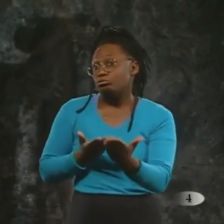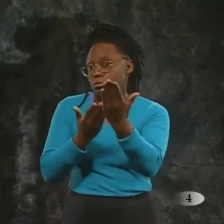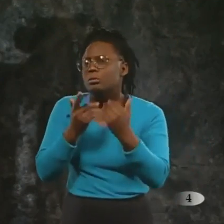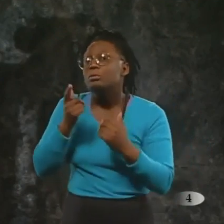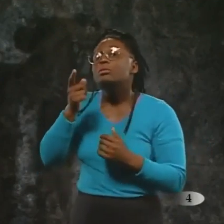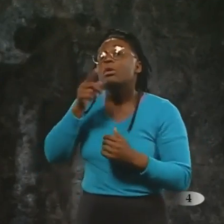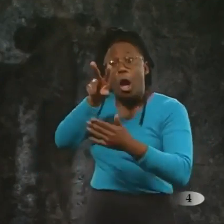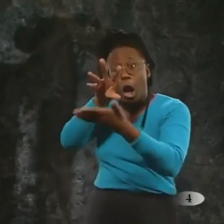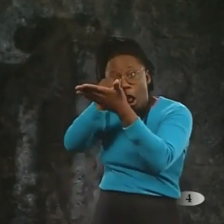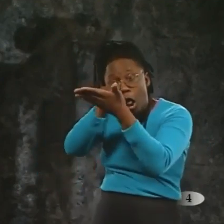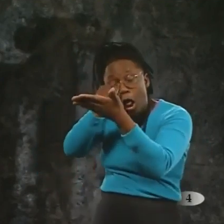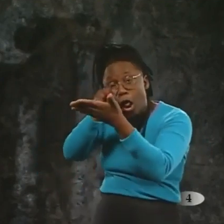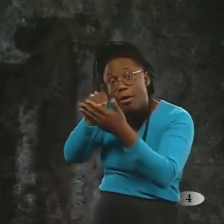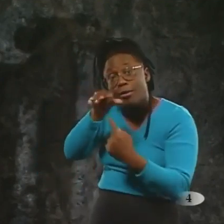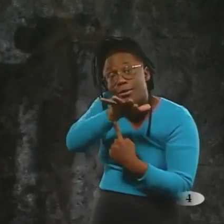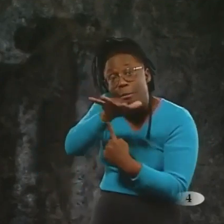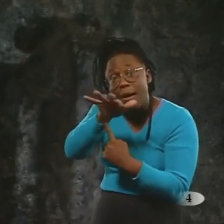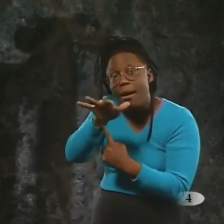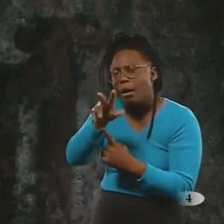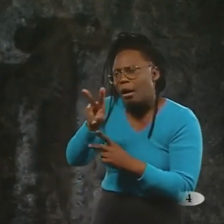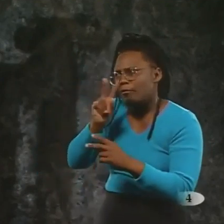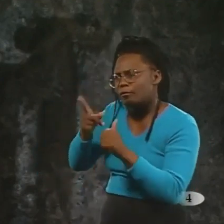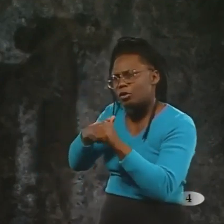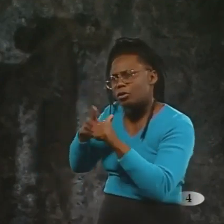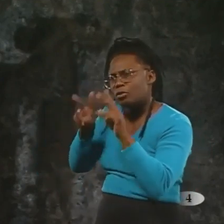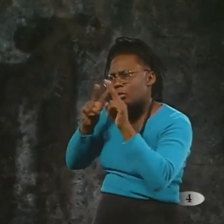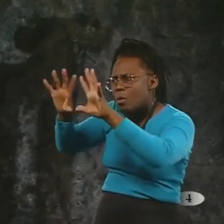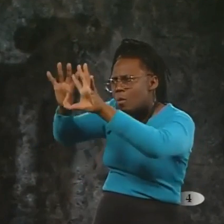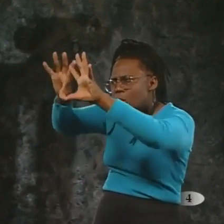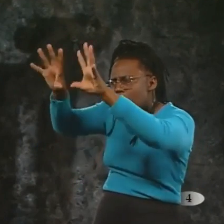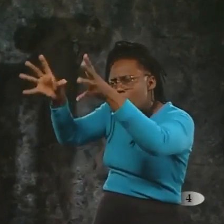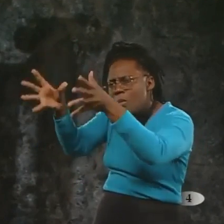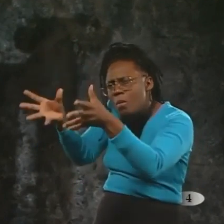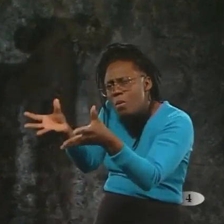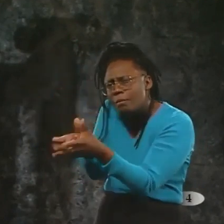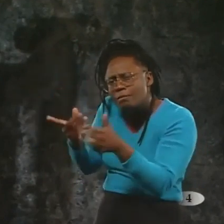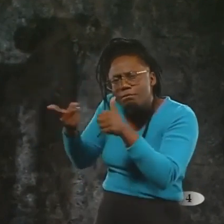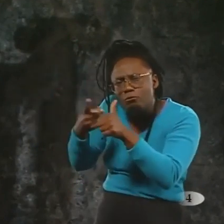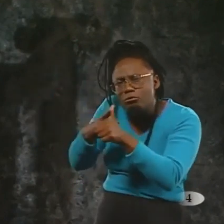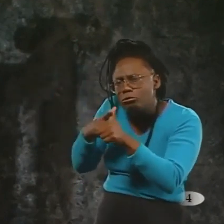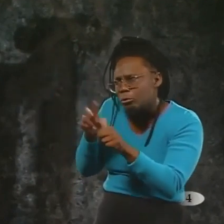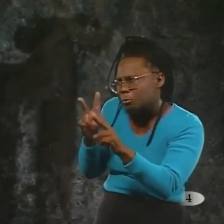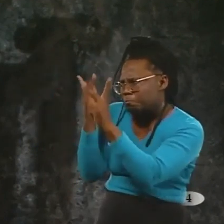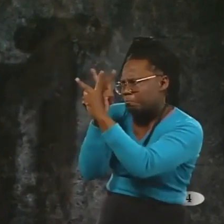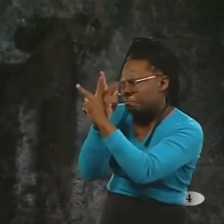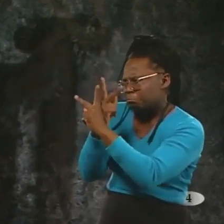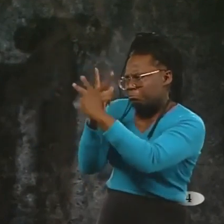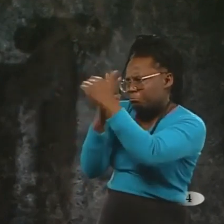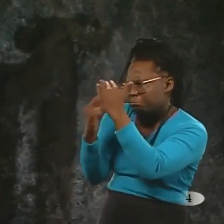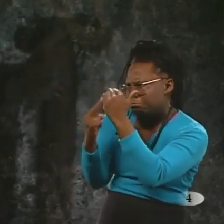Often hearing people have signs in ASL and they'll be doing fine, and then once a fingerspelling word comes up, they get stuck. What I suggest is